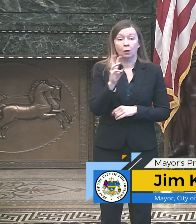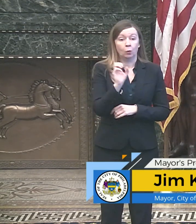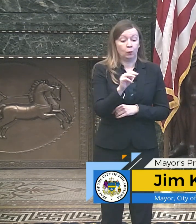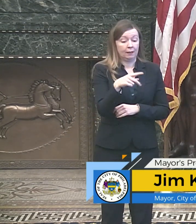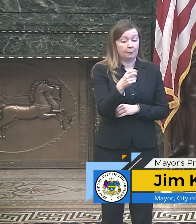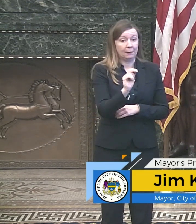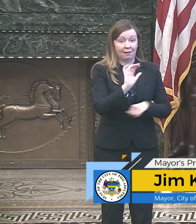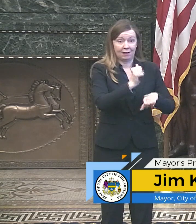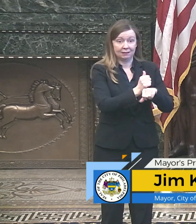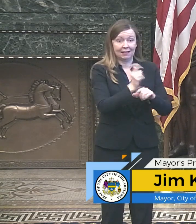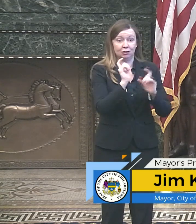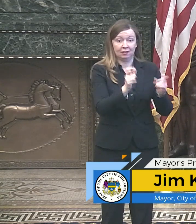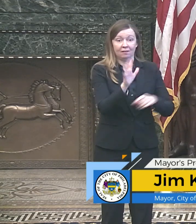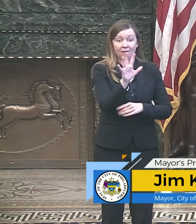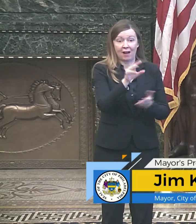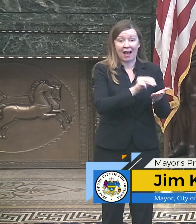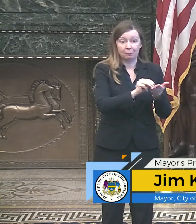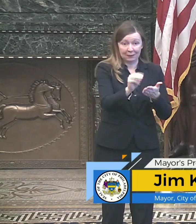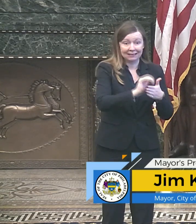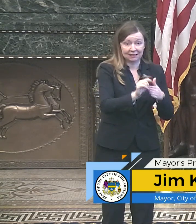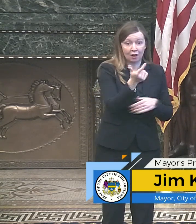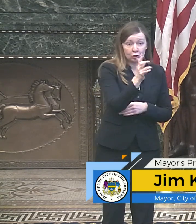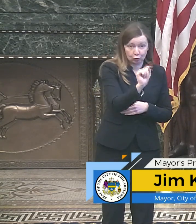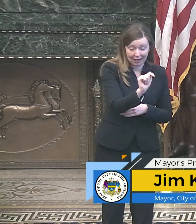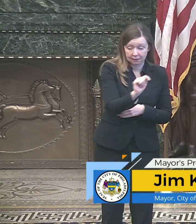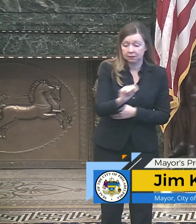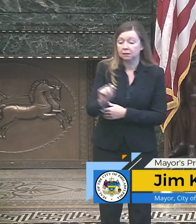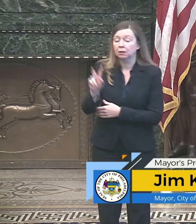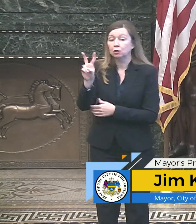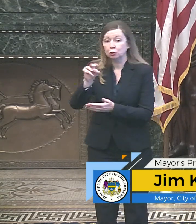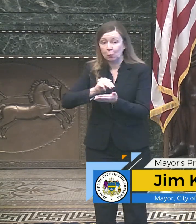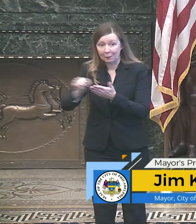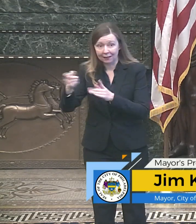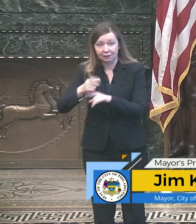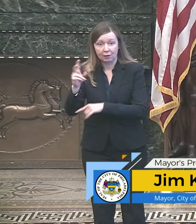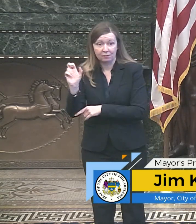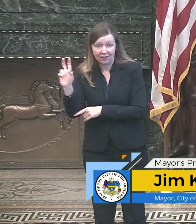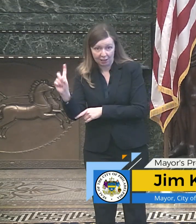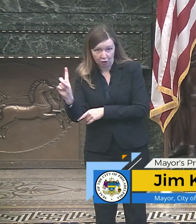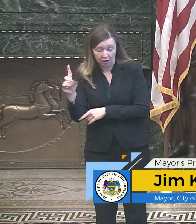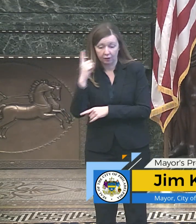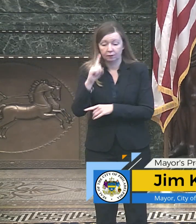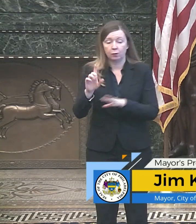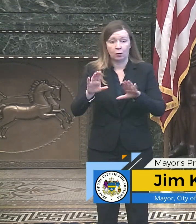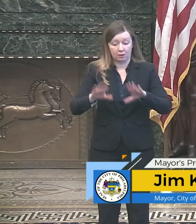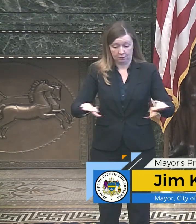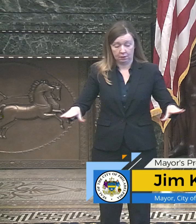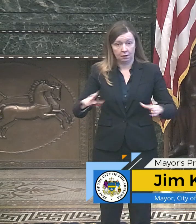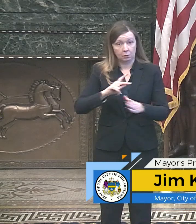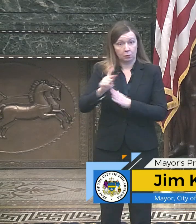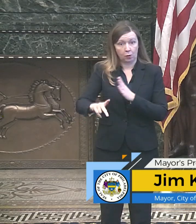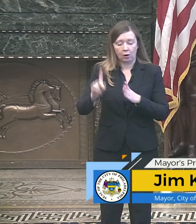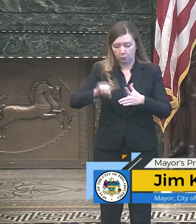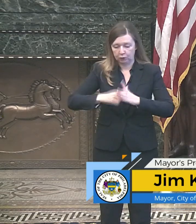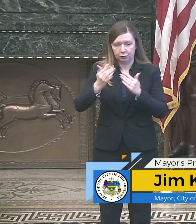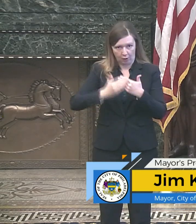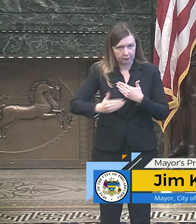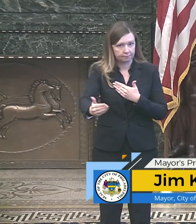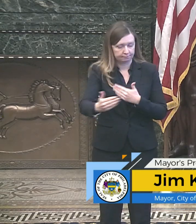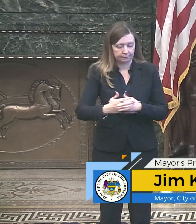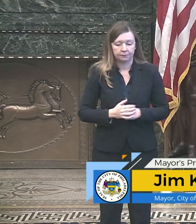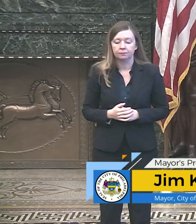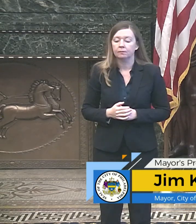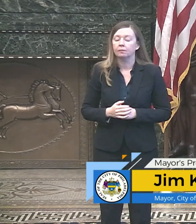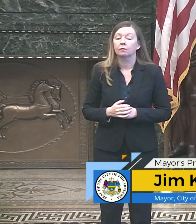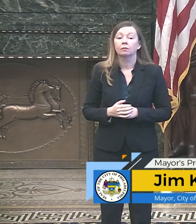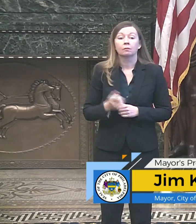Penn Foundation and a $2 million grant from the Vanguard Strong Starts for Kids program will launch this effort. It will